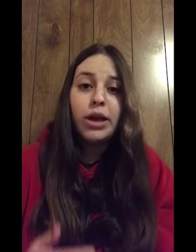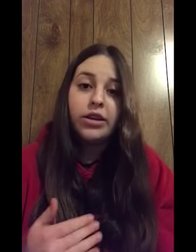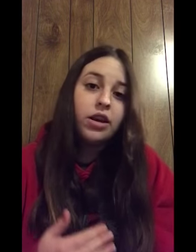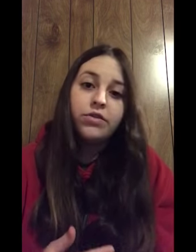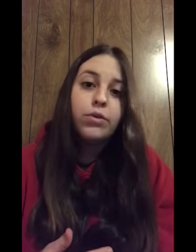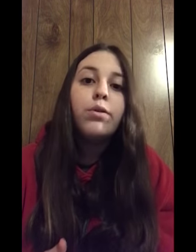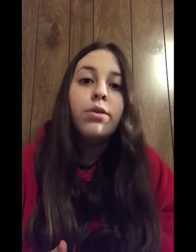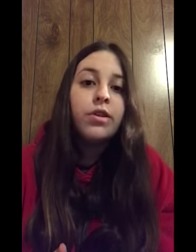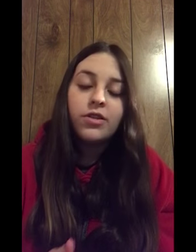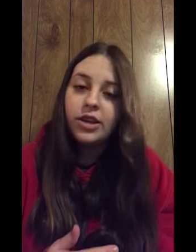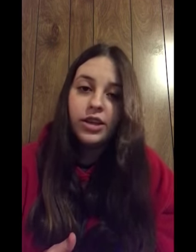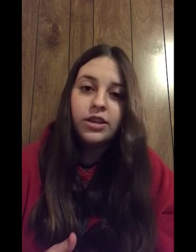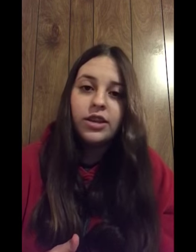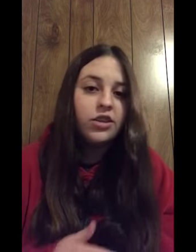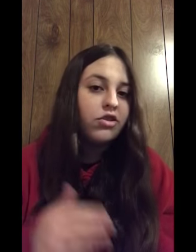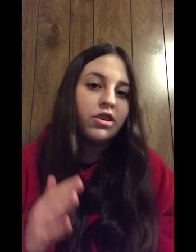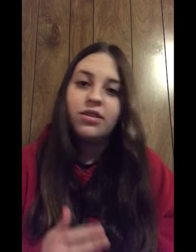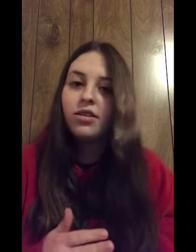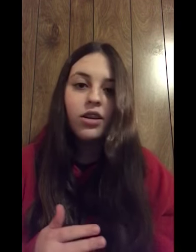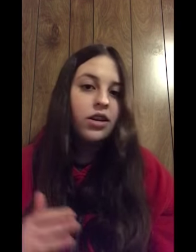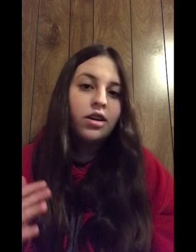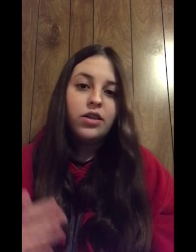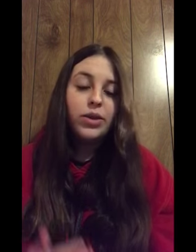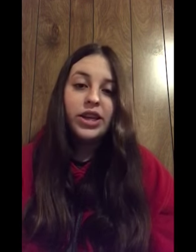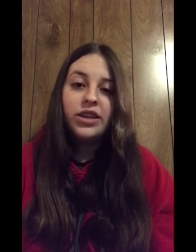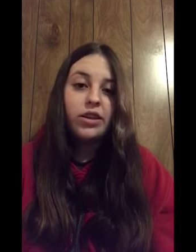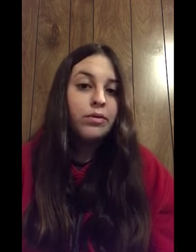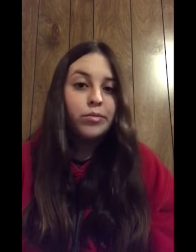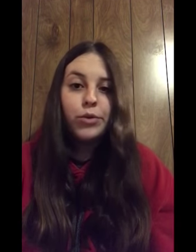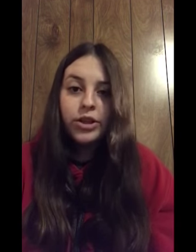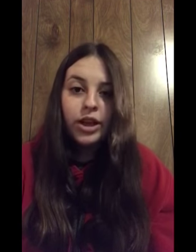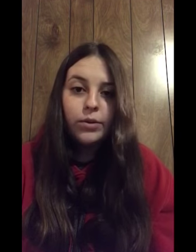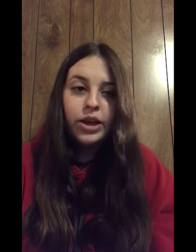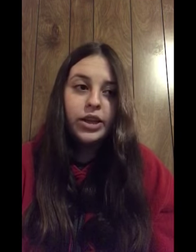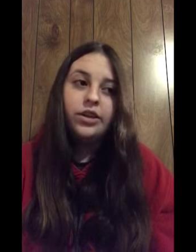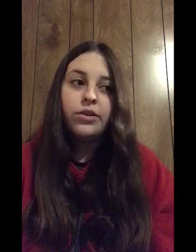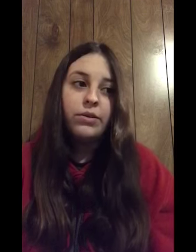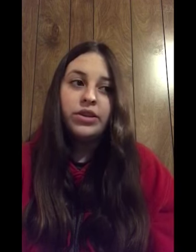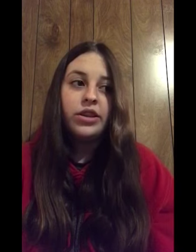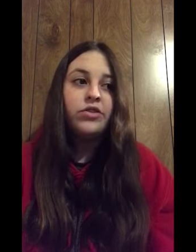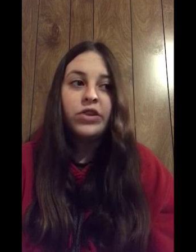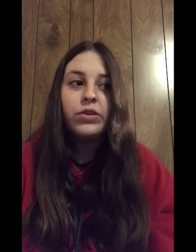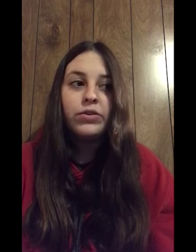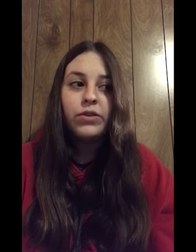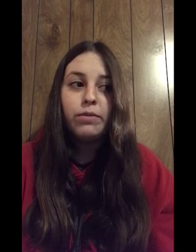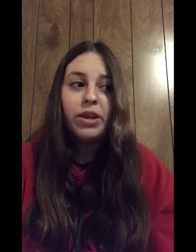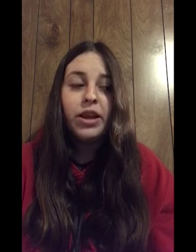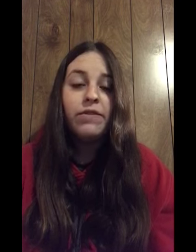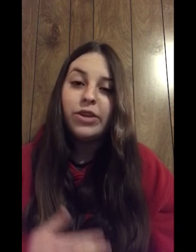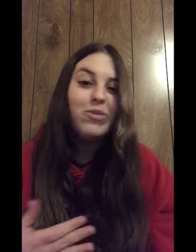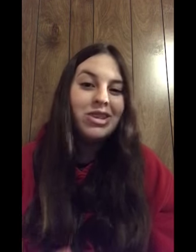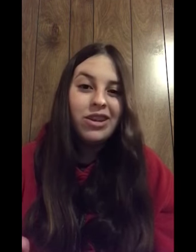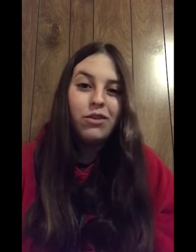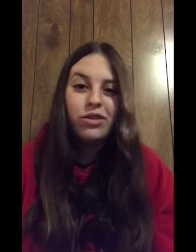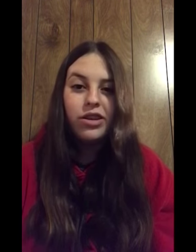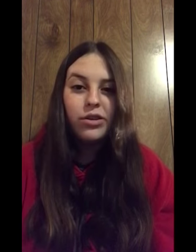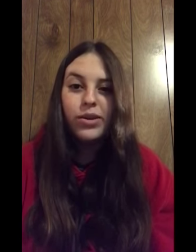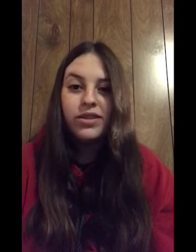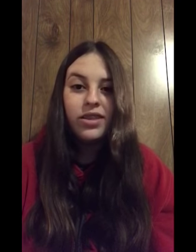back, not through a cochlear or anything. It's just the way it is. I wasn't born that way. You know, it was a struggle throughout my life that I'm still dealing with to